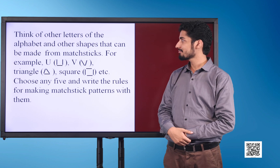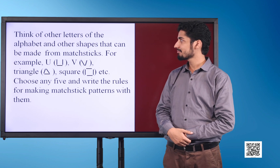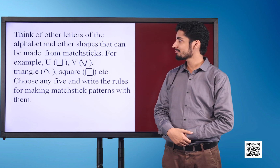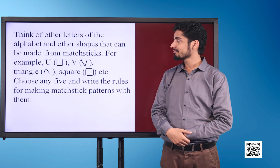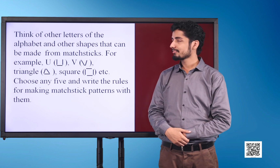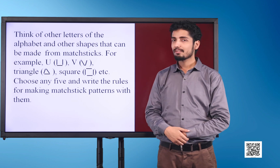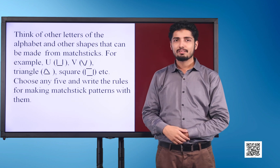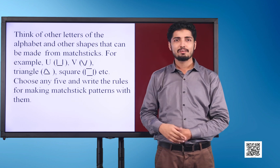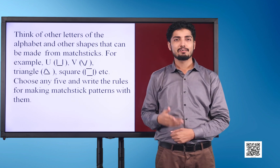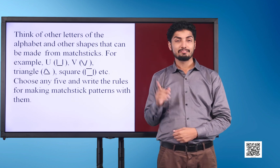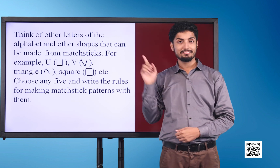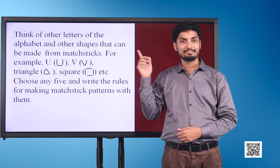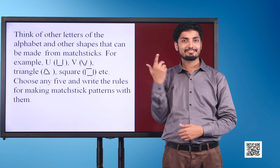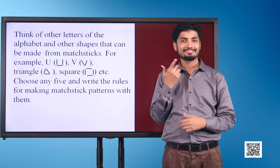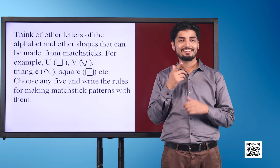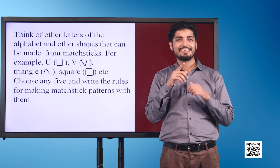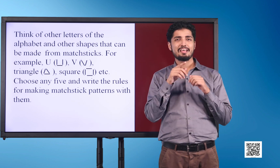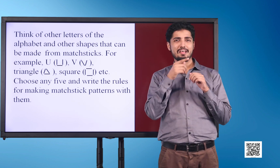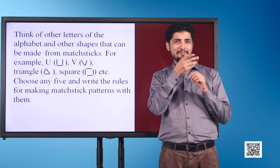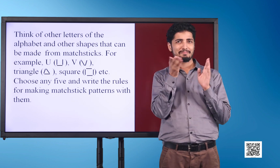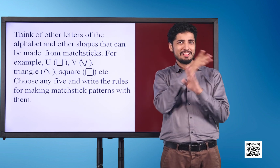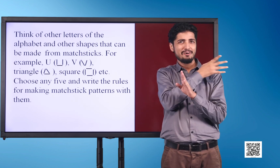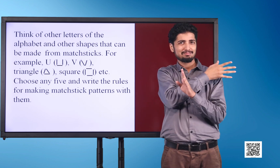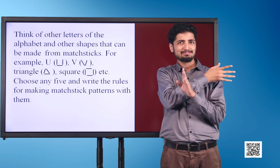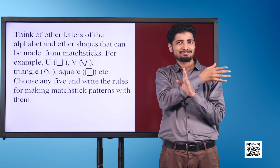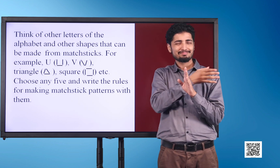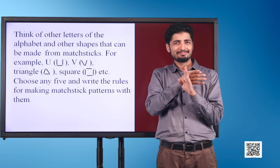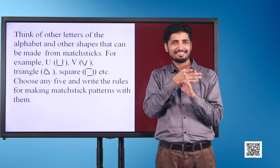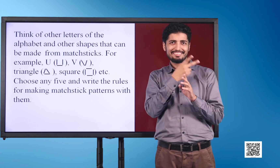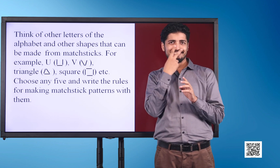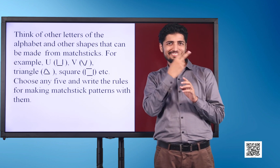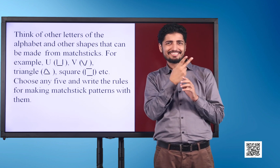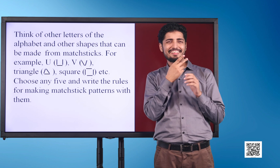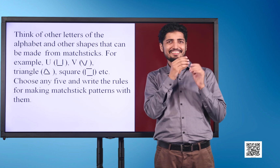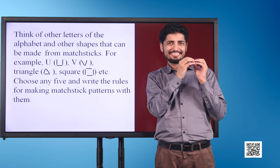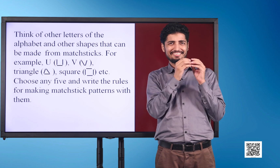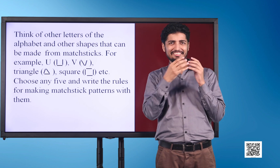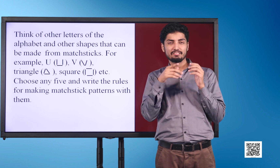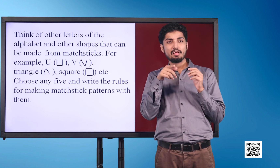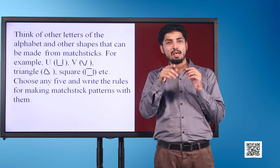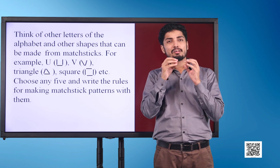Think of other letters of the alphabet and other shapes that can be made from matchsticks.